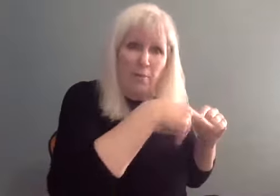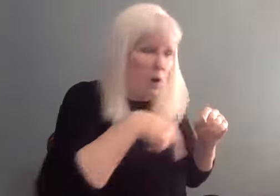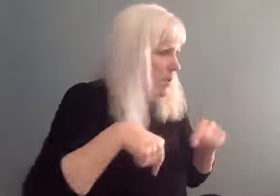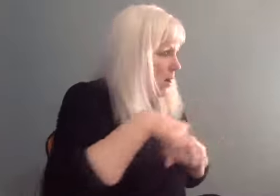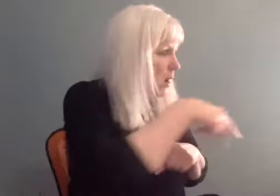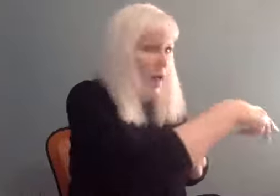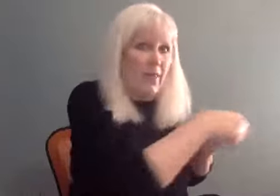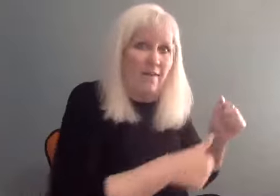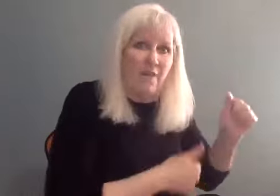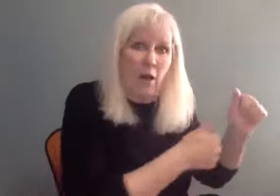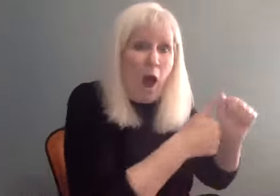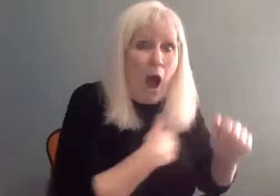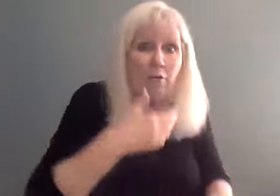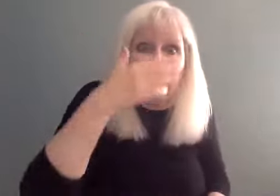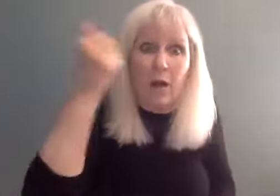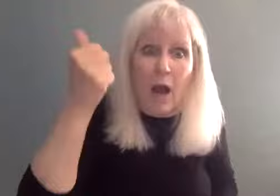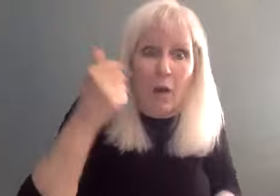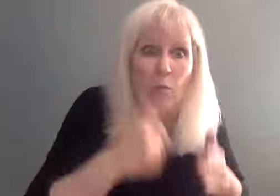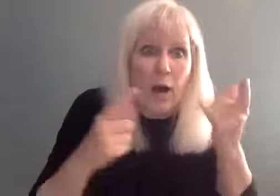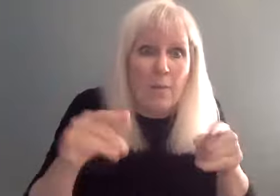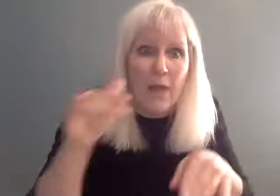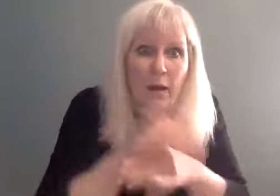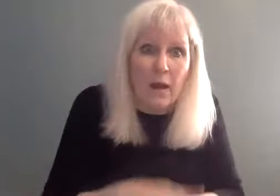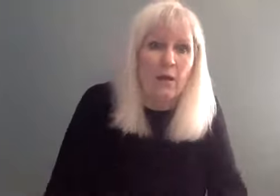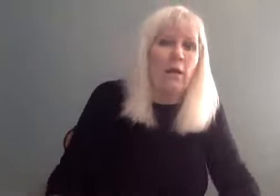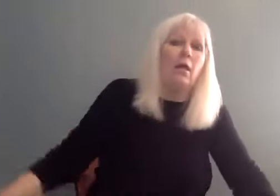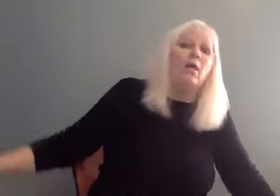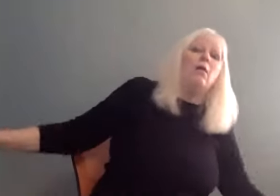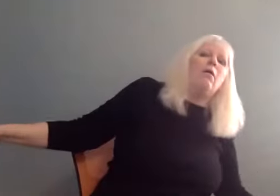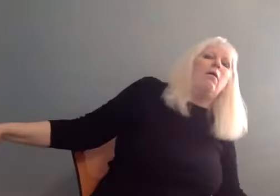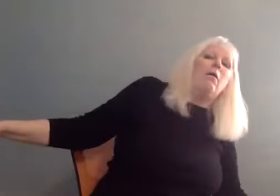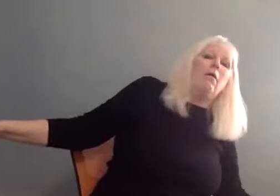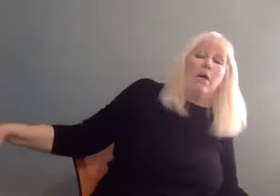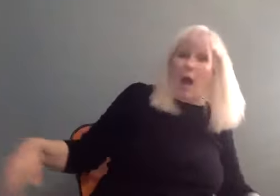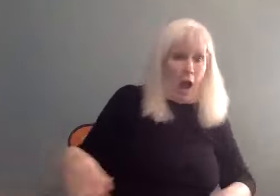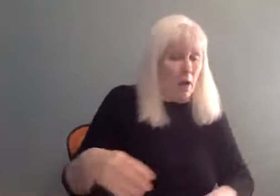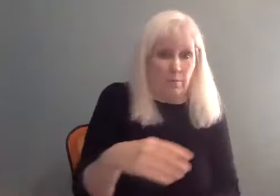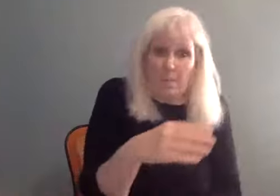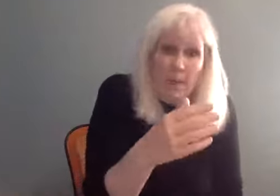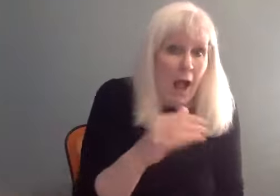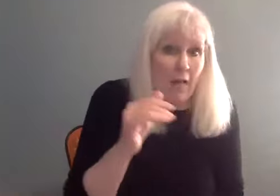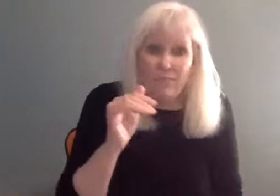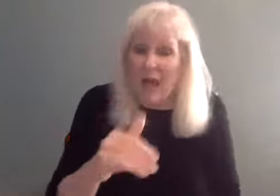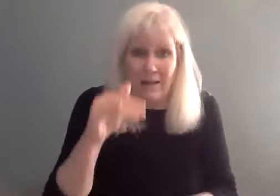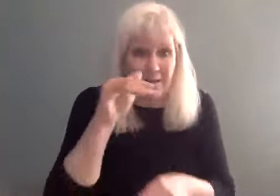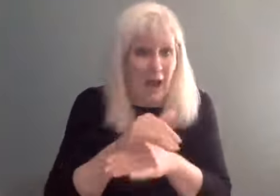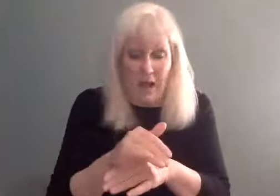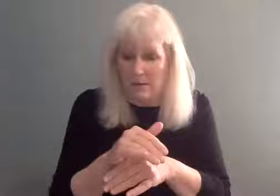that. How much I was just ready to go. And at one point in the evening, because they caught these guys, and